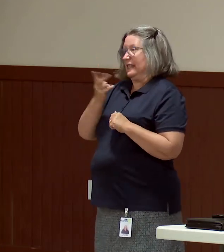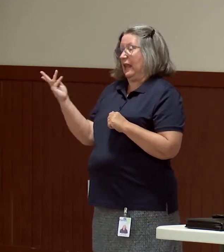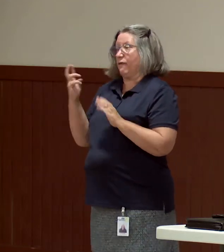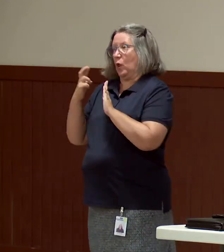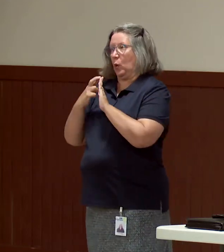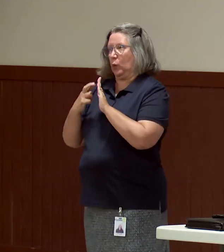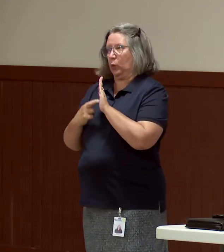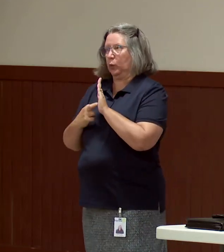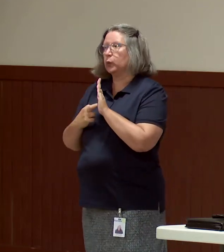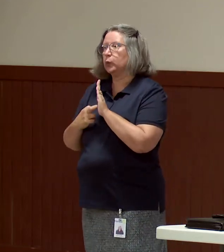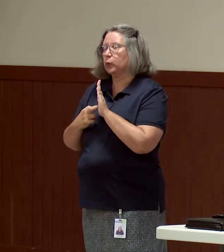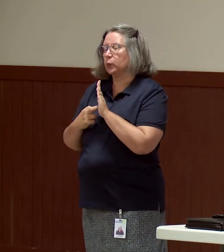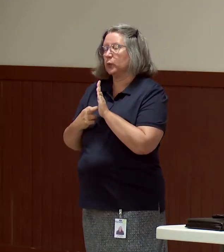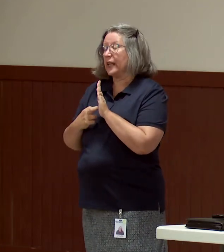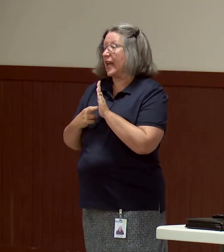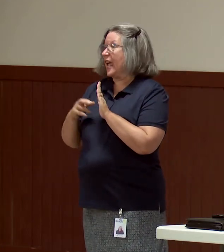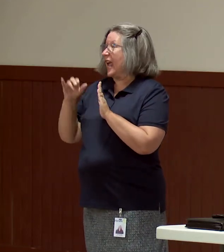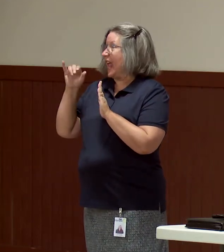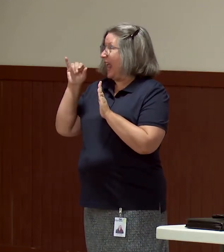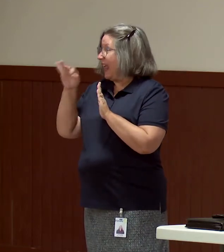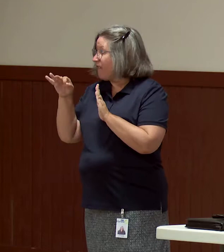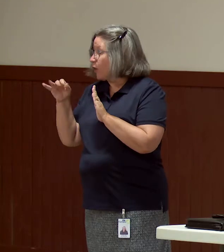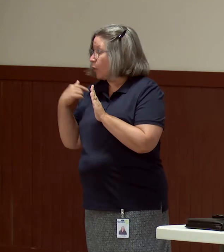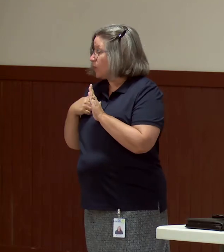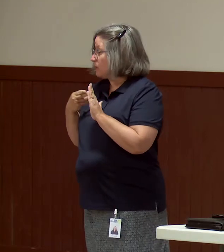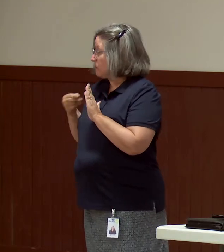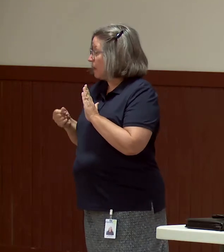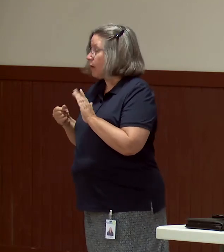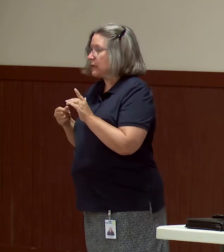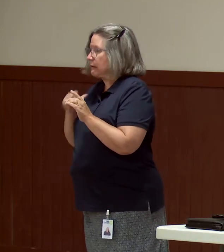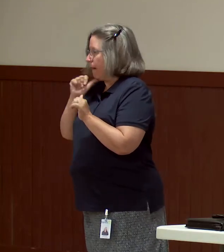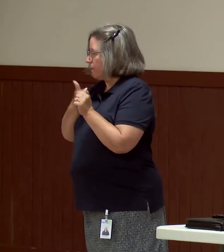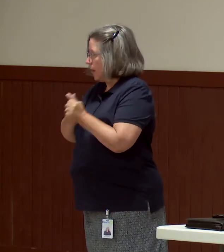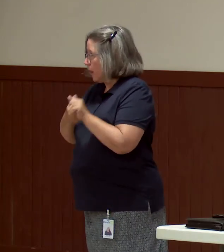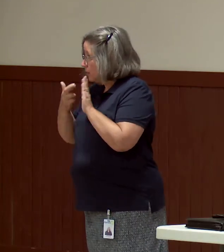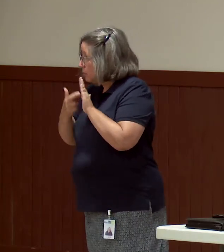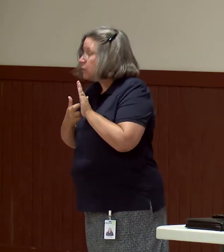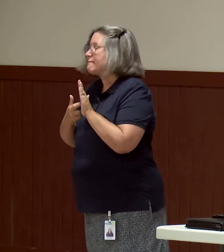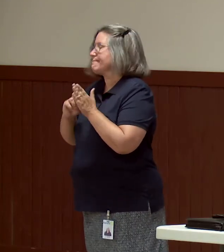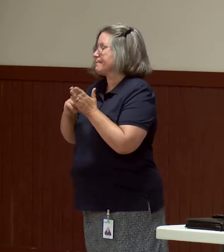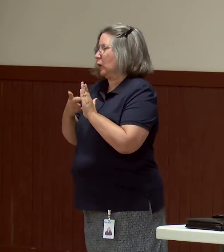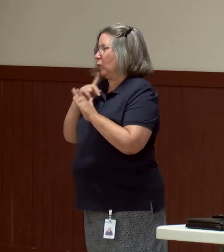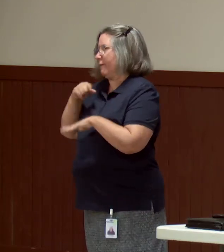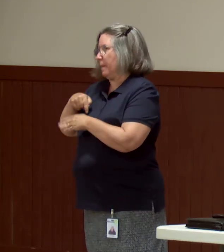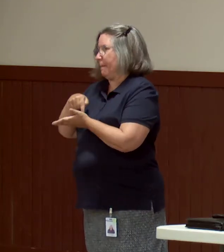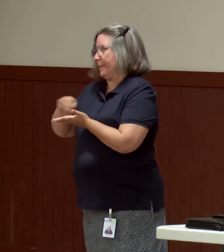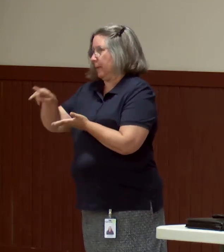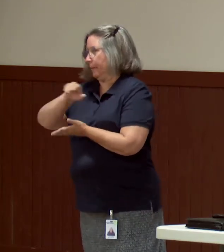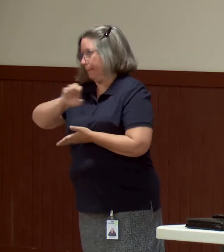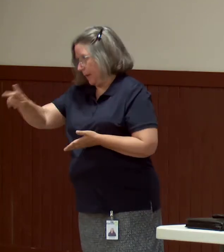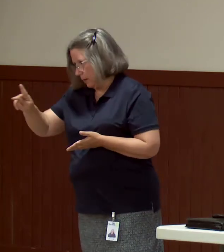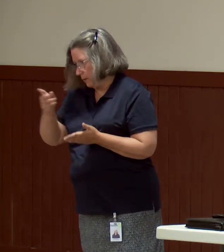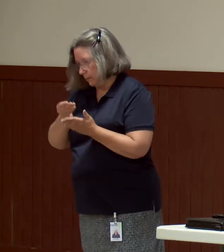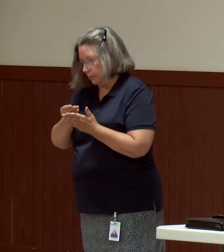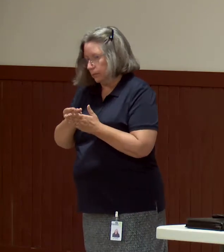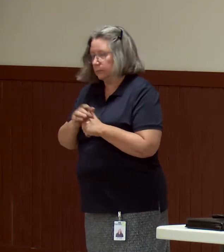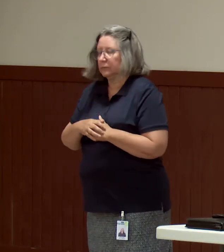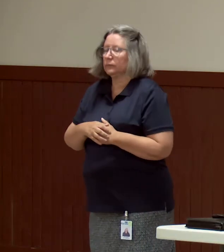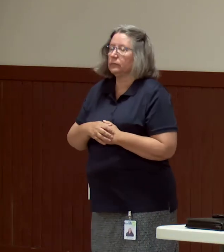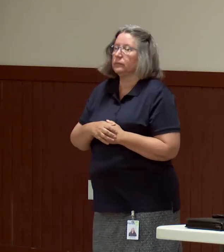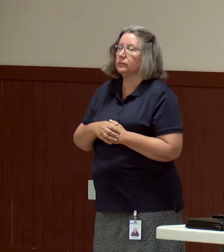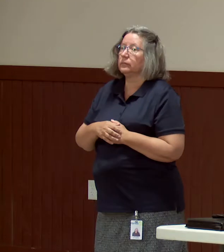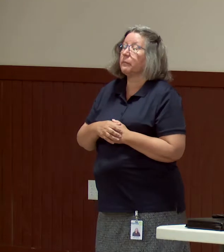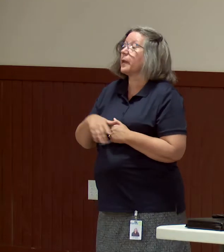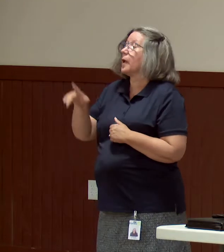have an eligible use, then we're going to have to pay that money back. So reporting will be a big part of this. As far as the public health